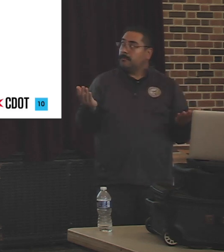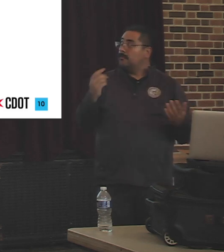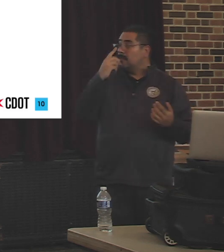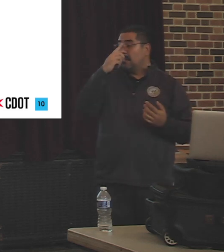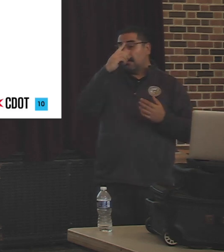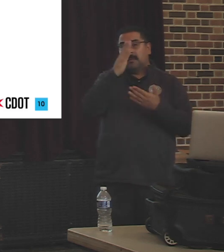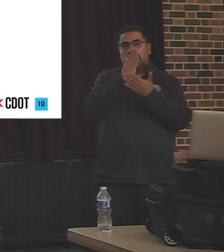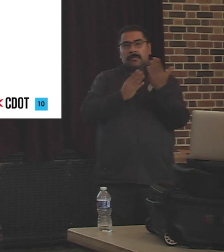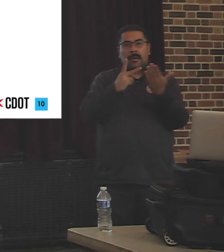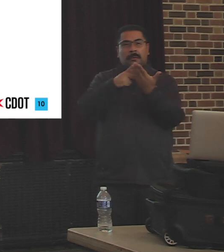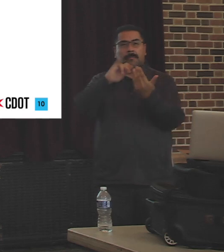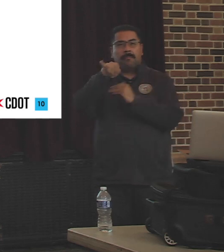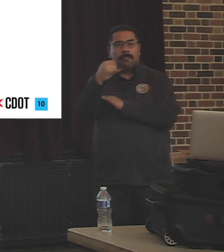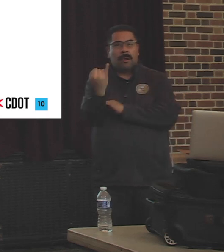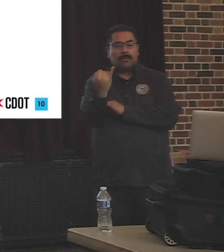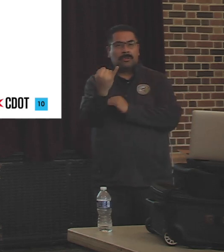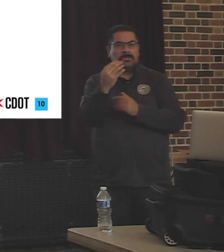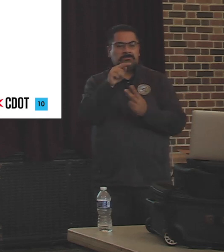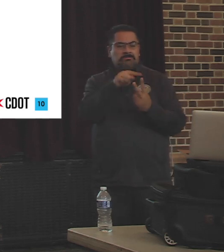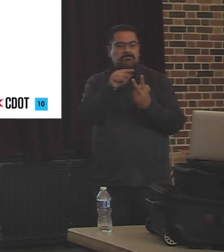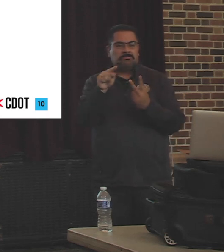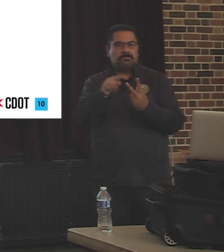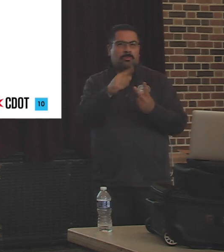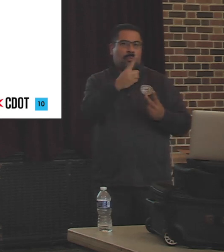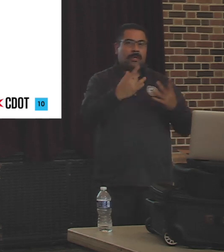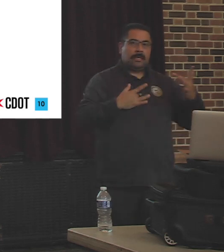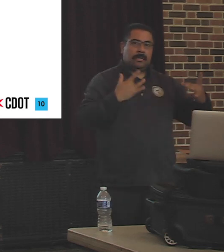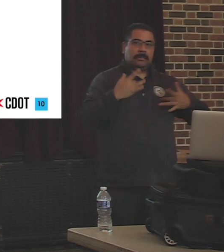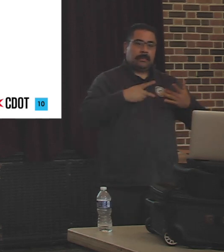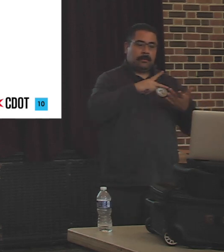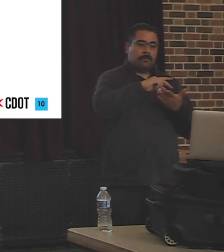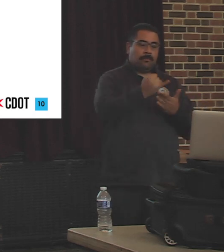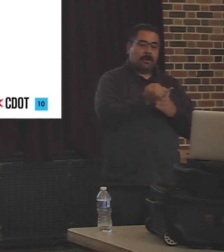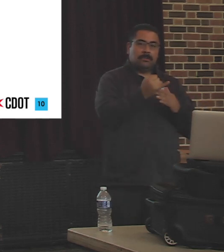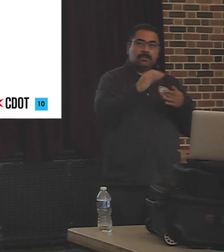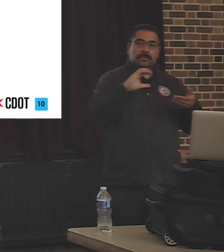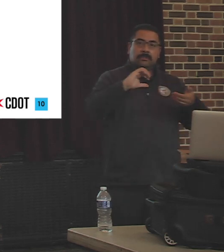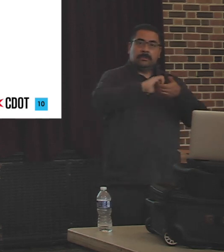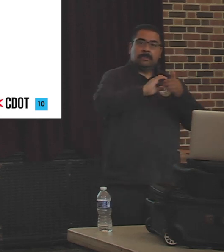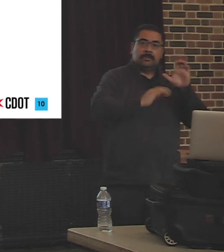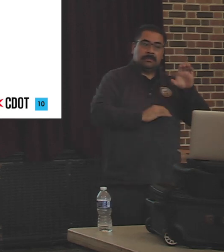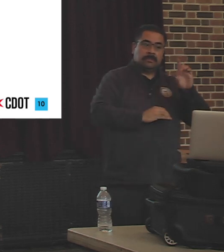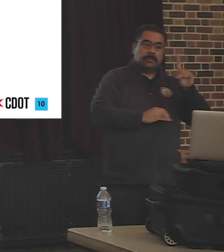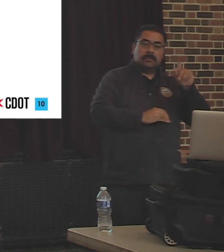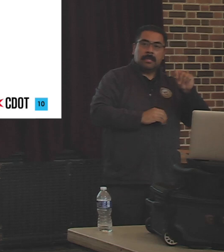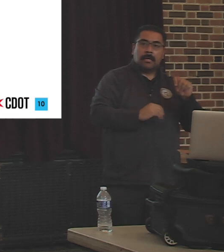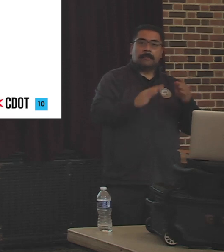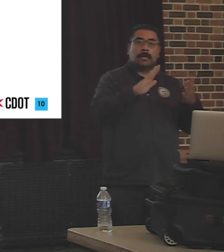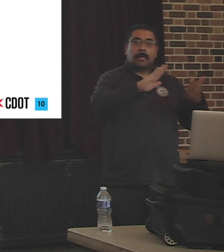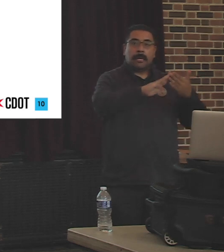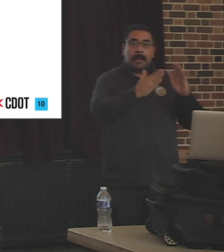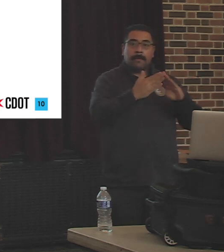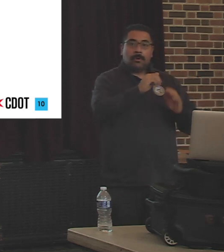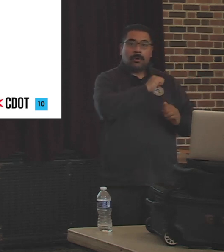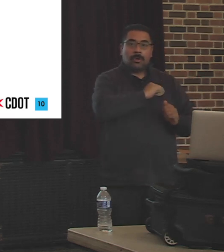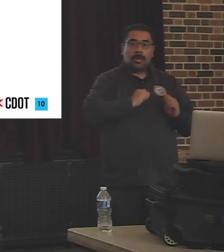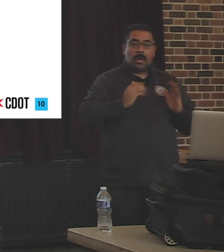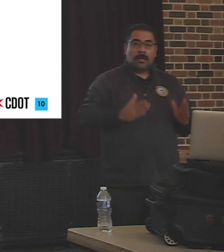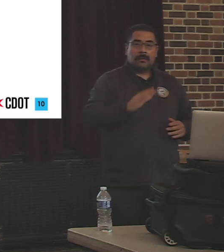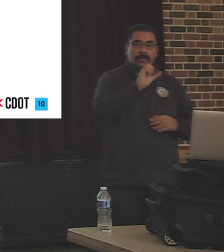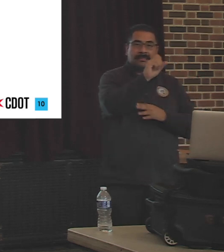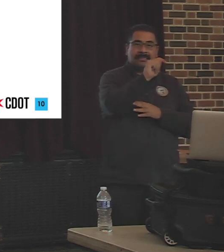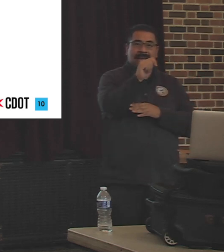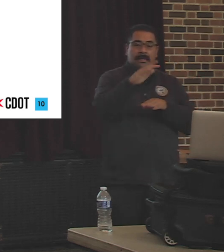of projects. There's a really exciting project with CDOT and the community and Alderwoman Scott on Independence